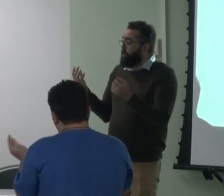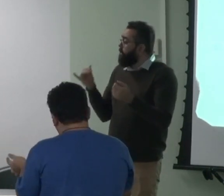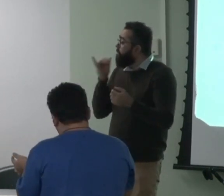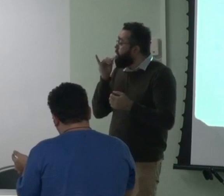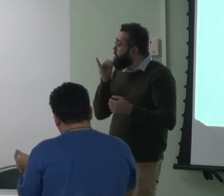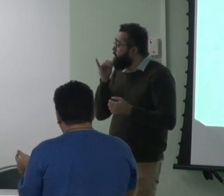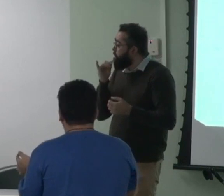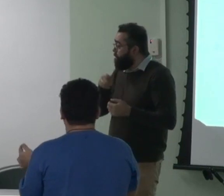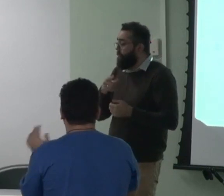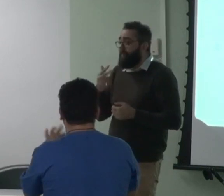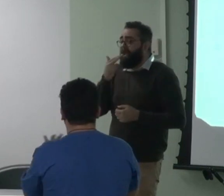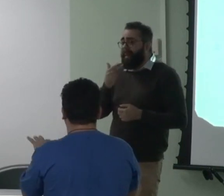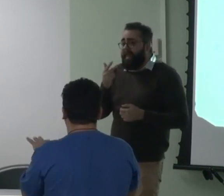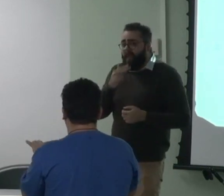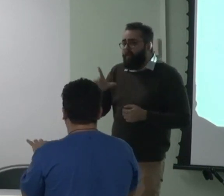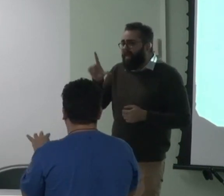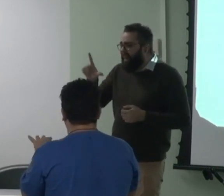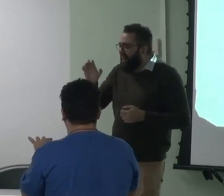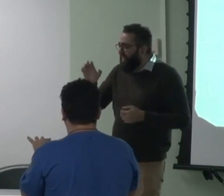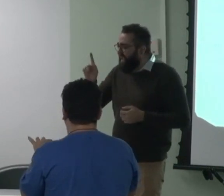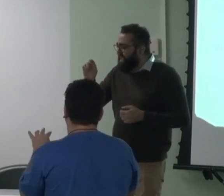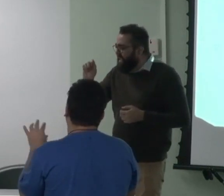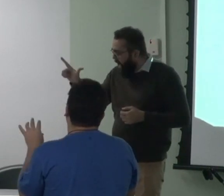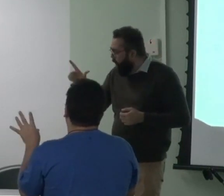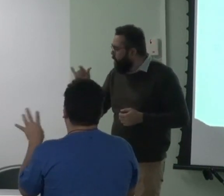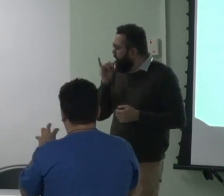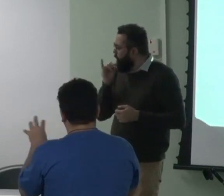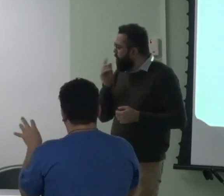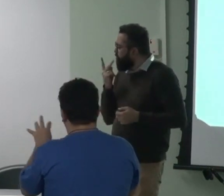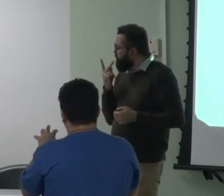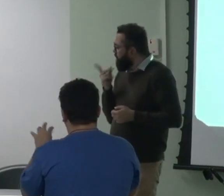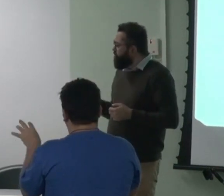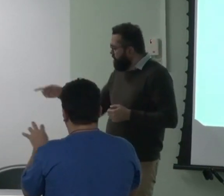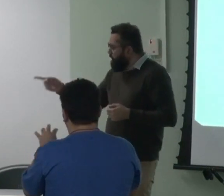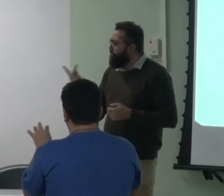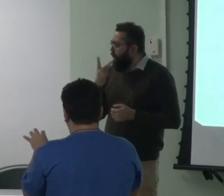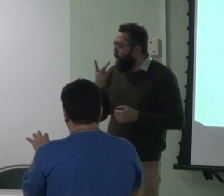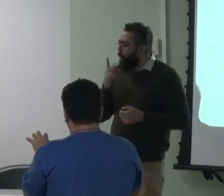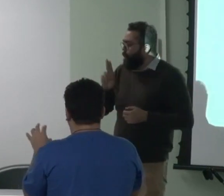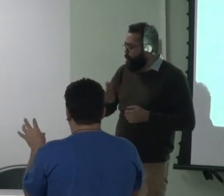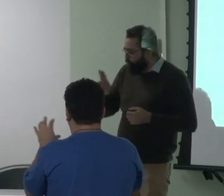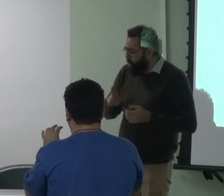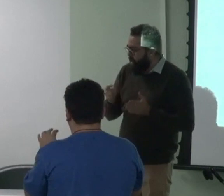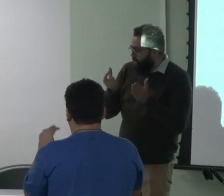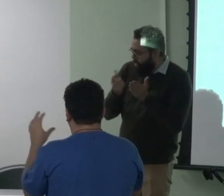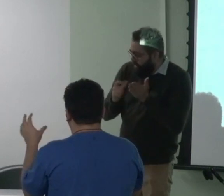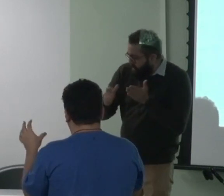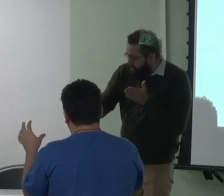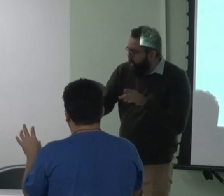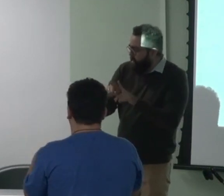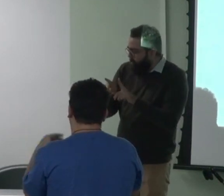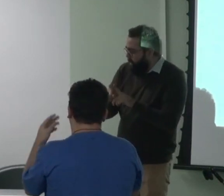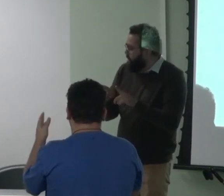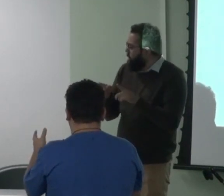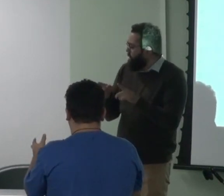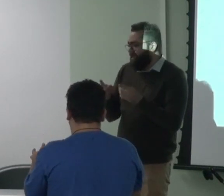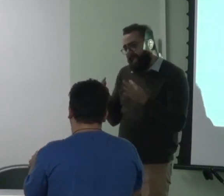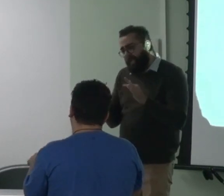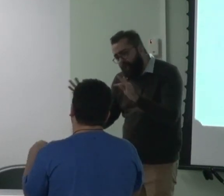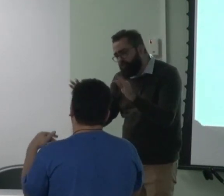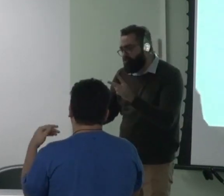language clearer. And during your speeches you mentioned how you use annotation and other resources to identify the language and even